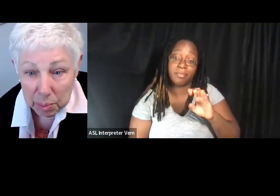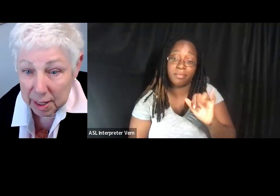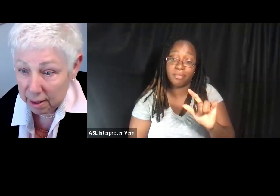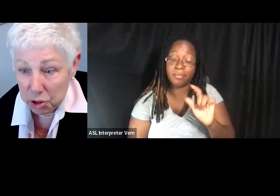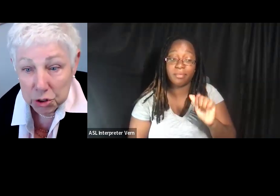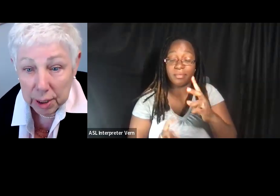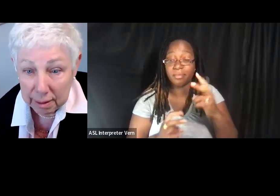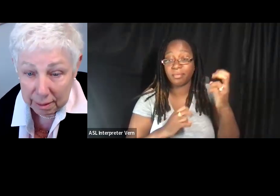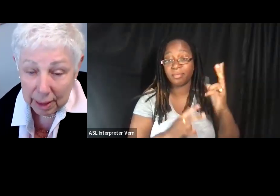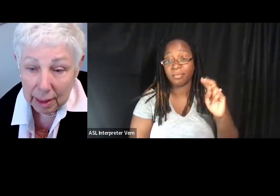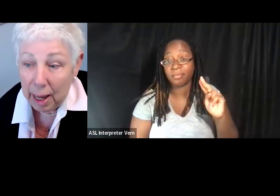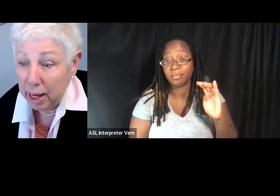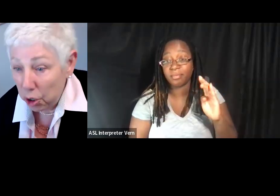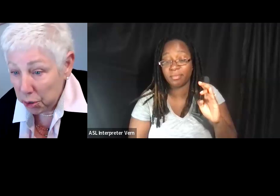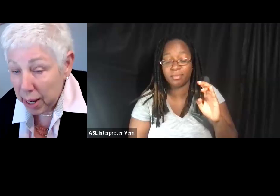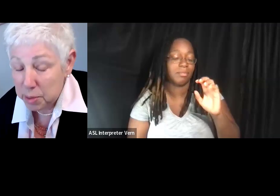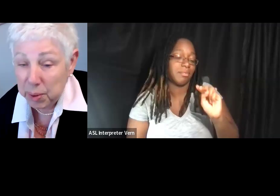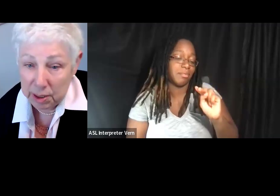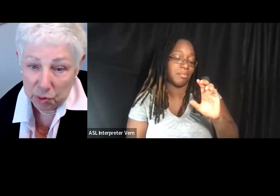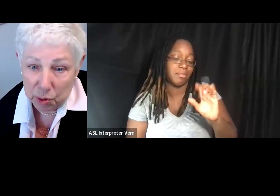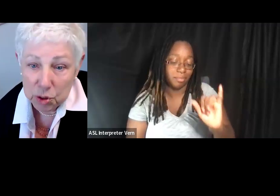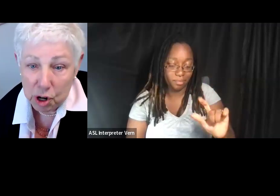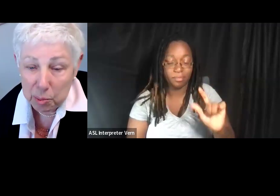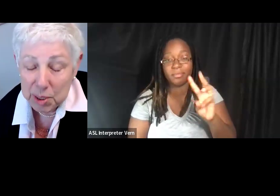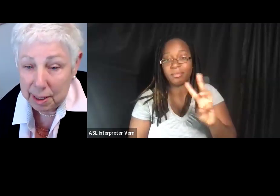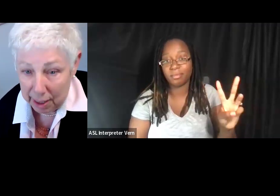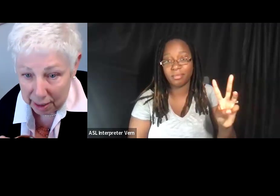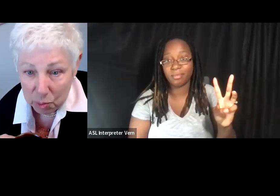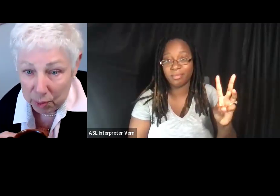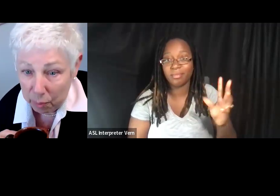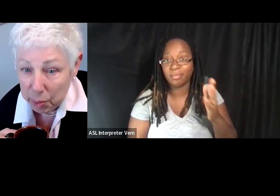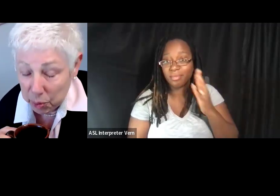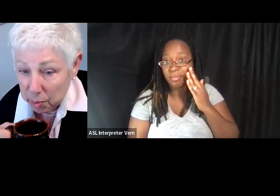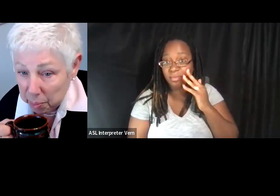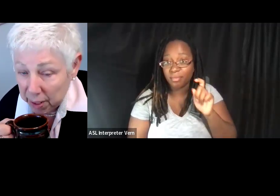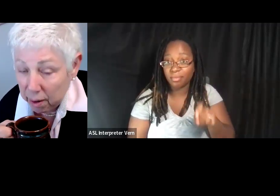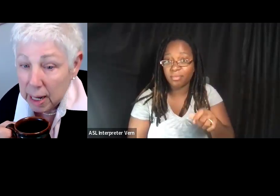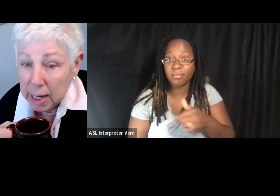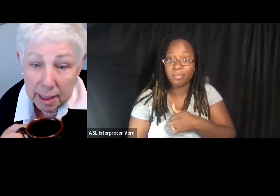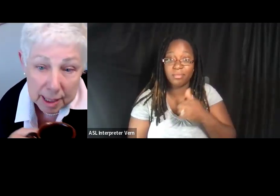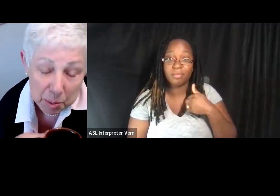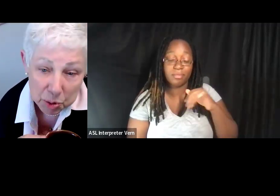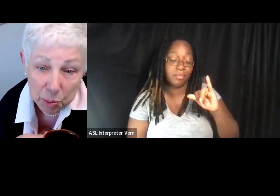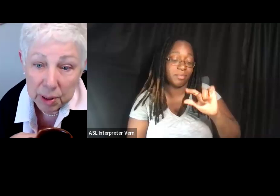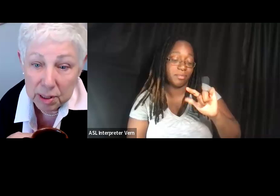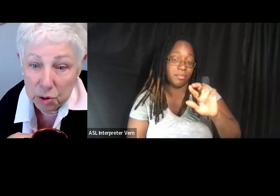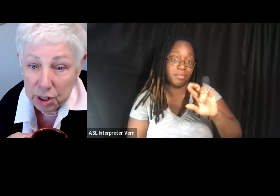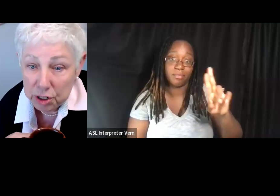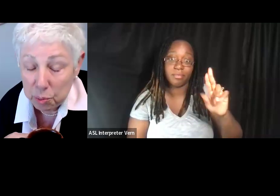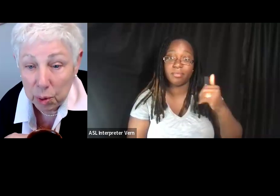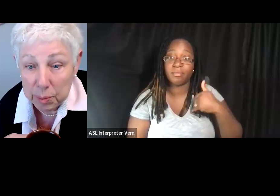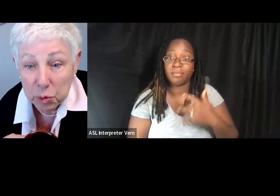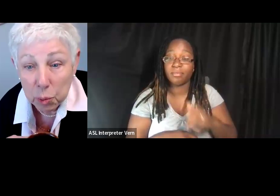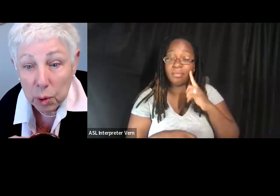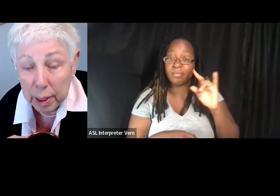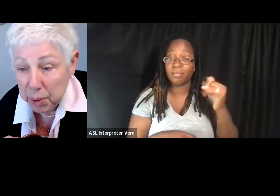NICL website, and you should. ILRU has a place for those jobs, and we put them up there. The same is true with the Association